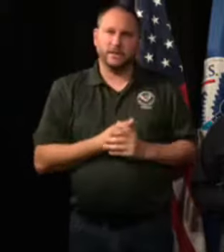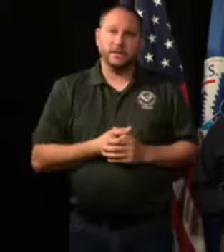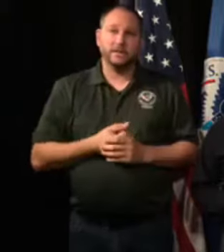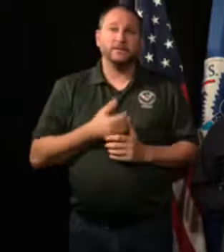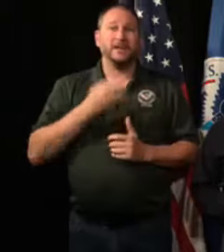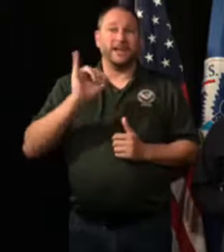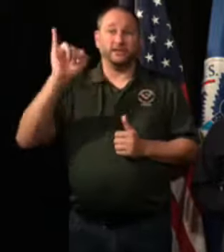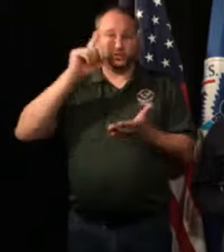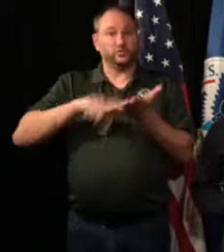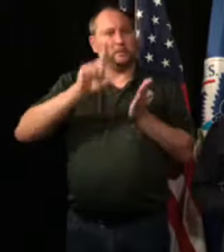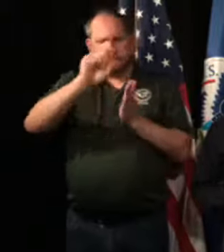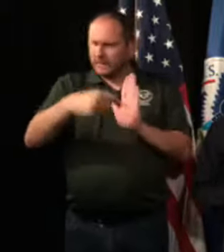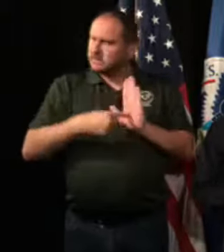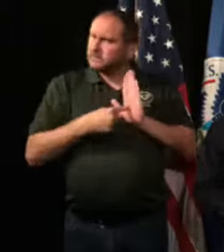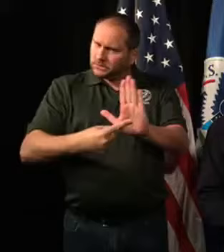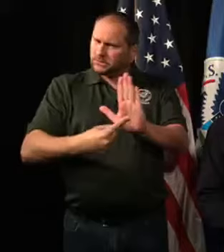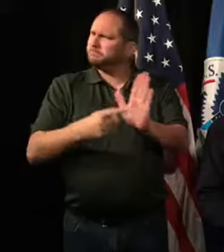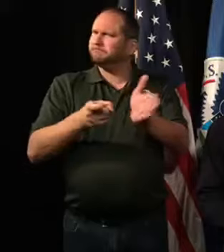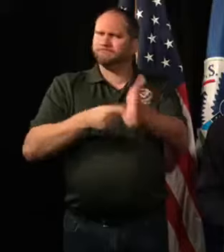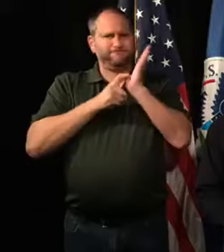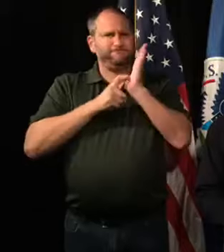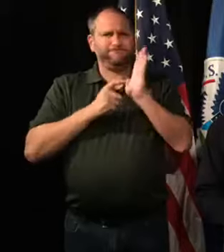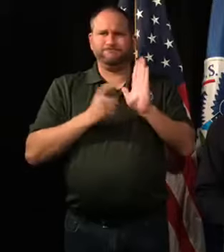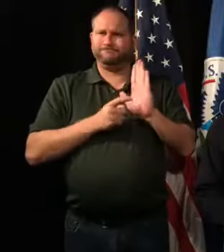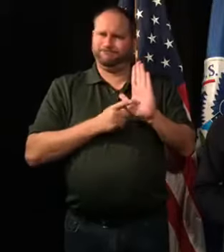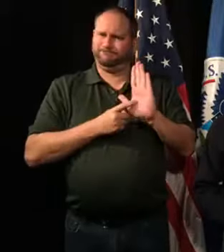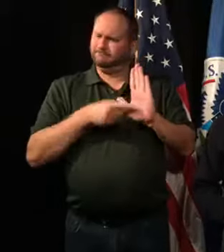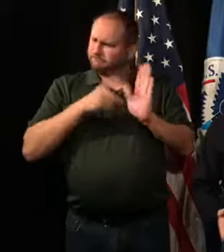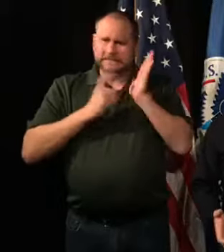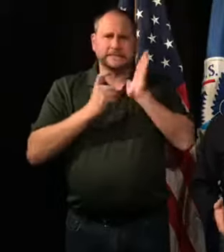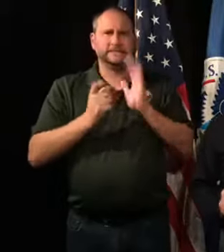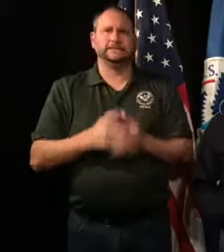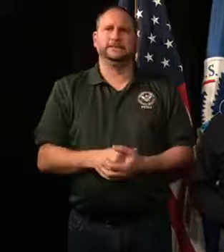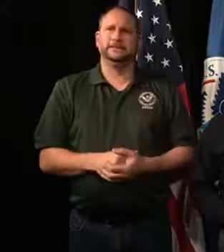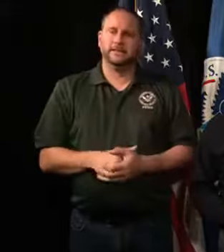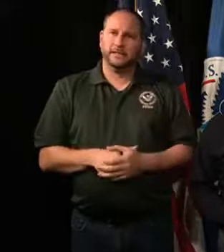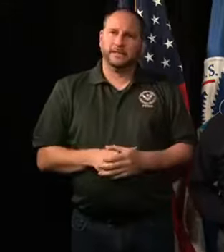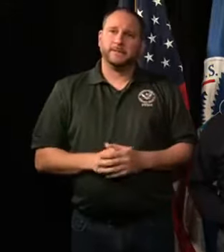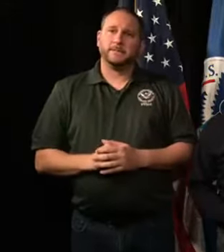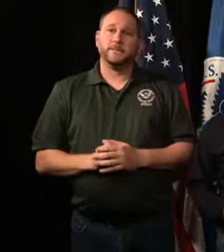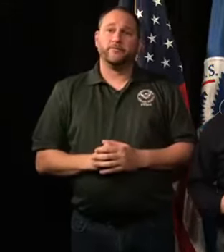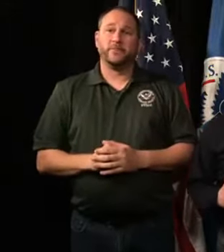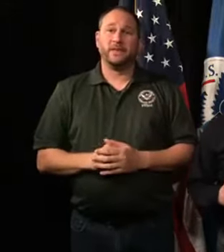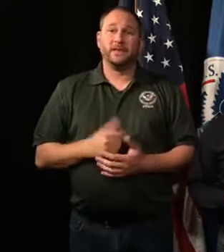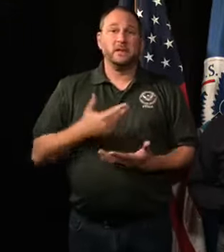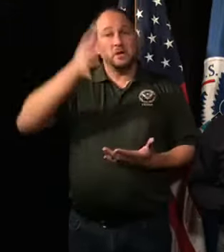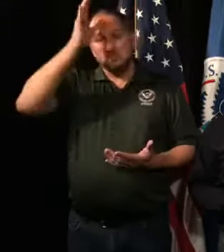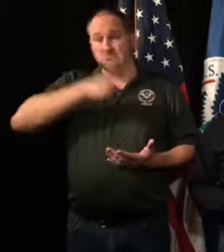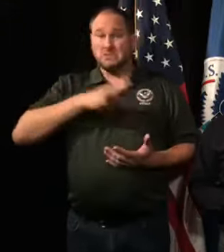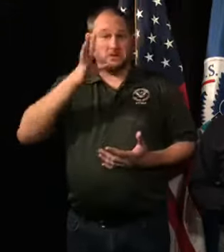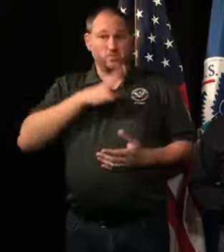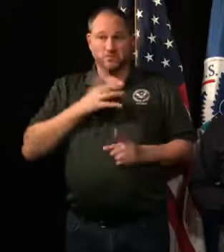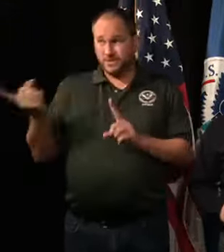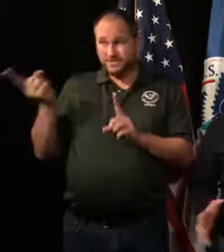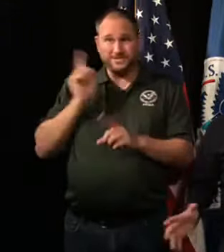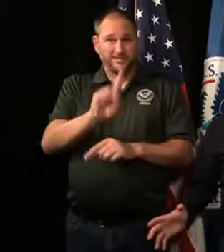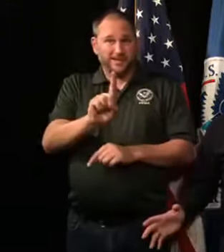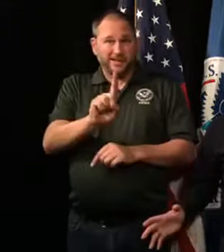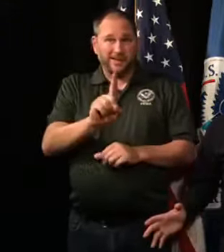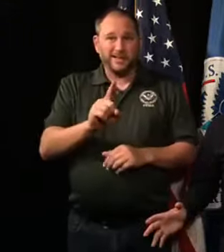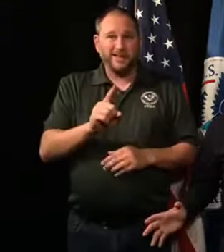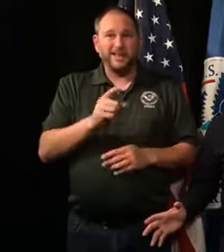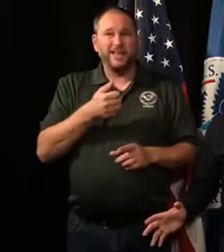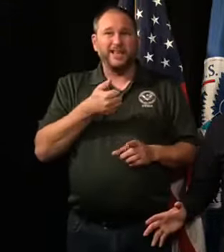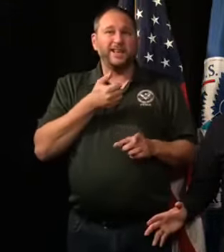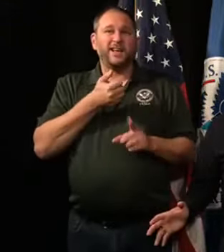to demonstrate that to you. So once he or she comes into your house, they're going to take so